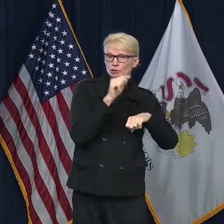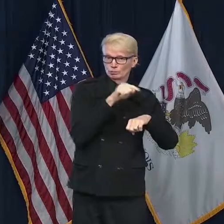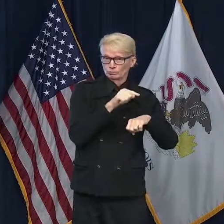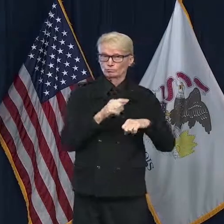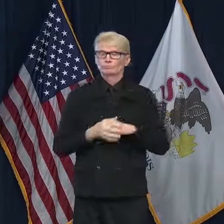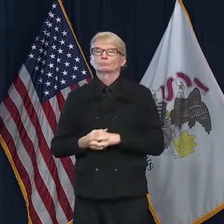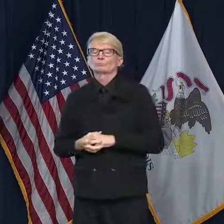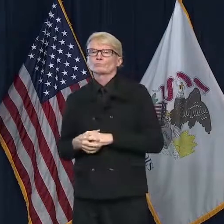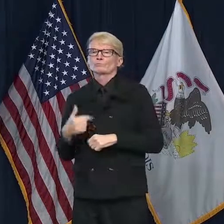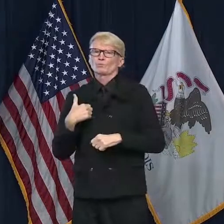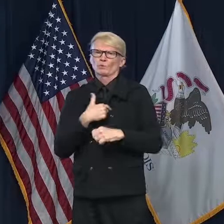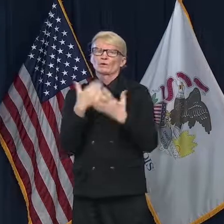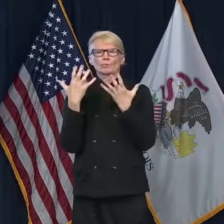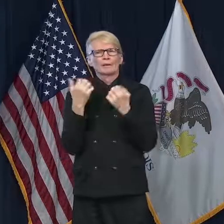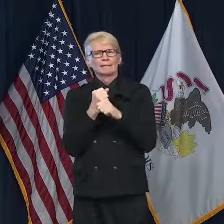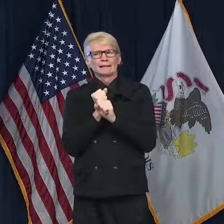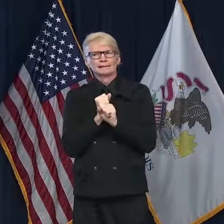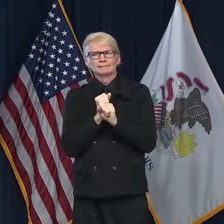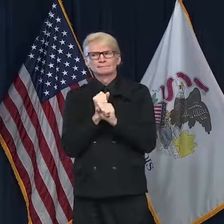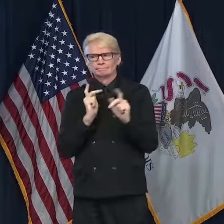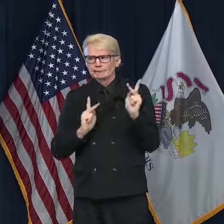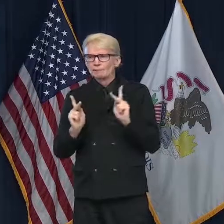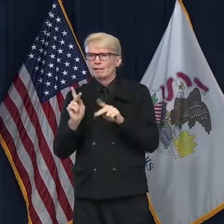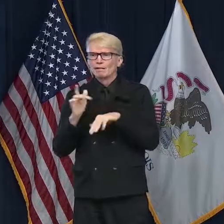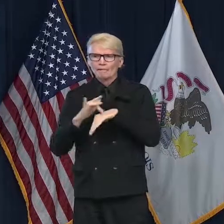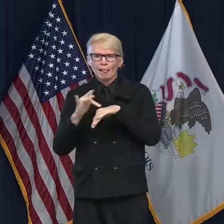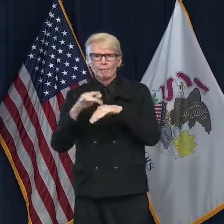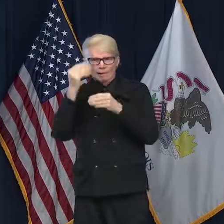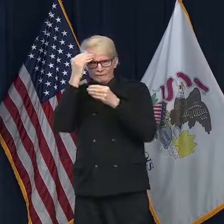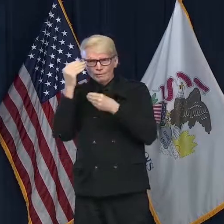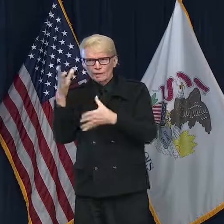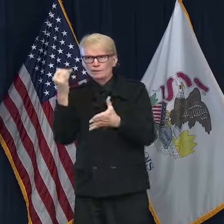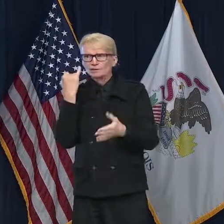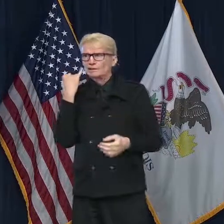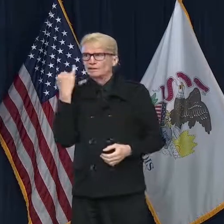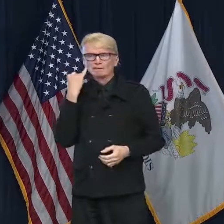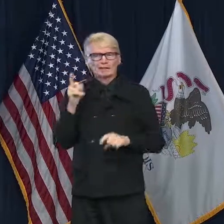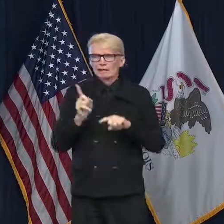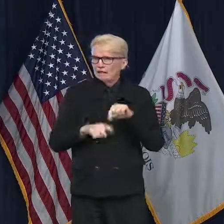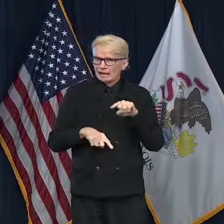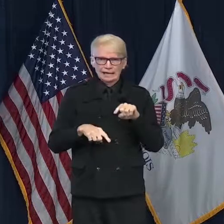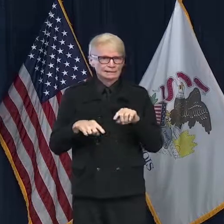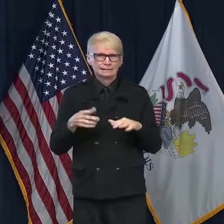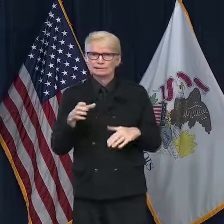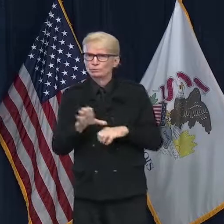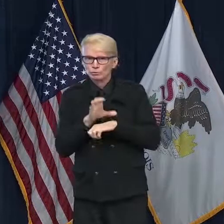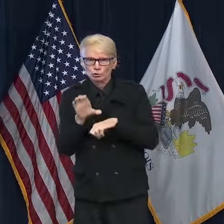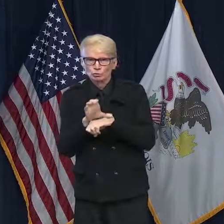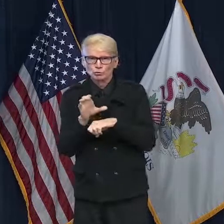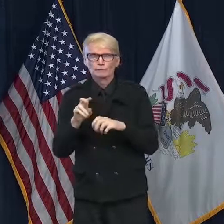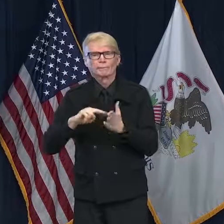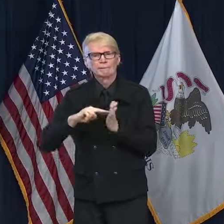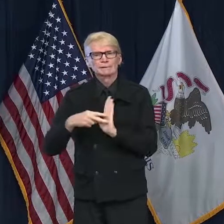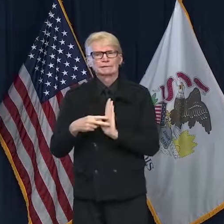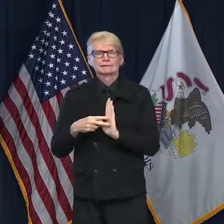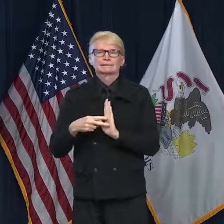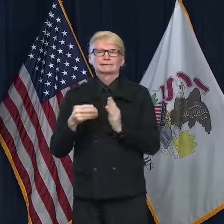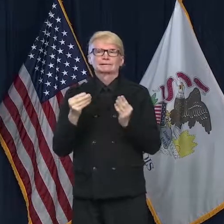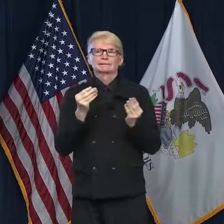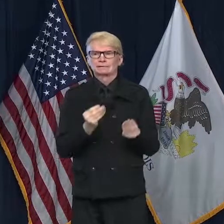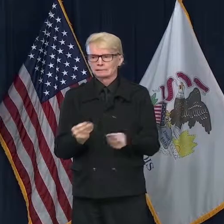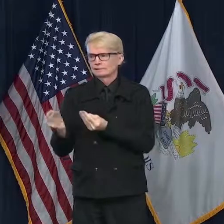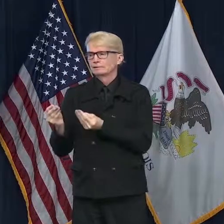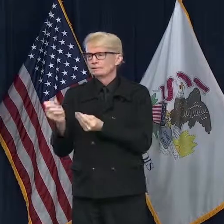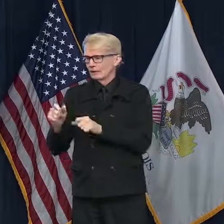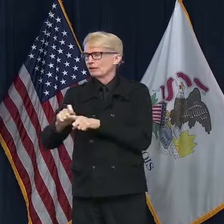And we certainly want to make sure that people have access to information if they're not computer literate. So in addition to that, there is obviously a number